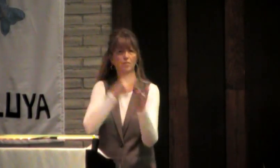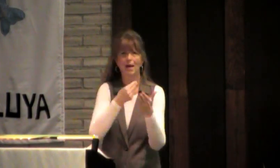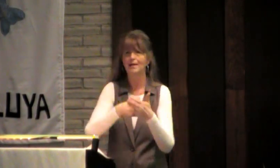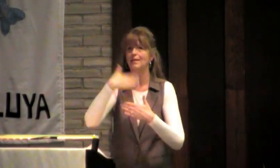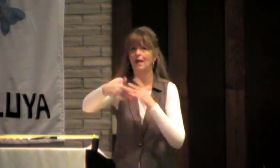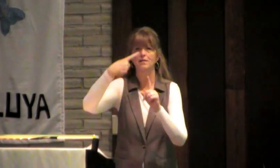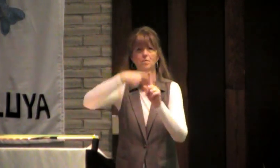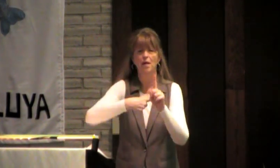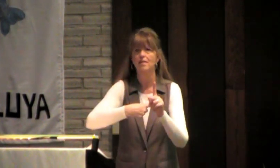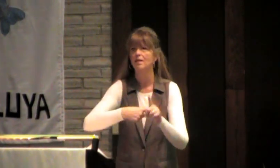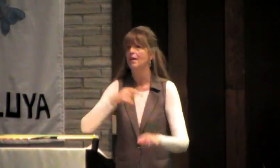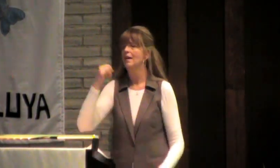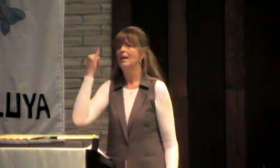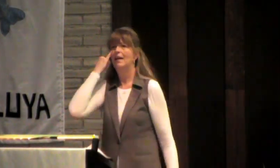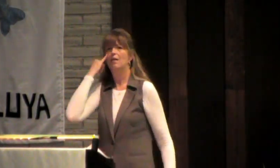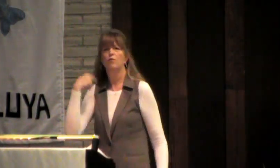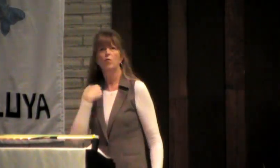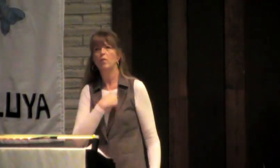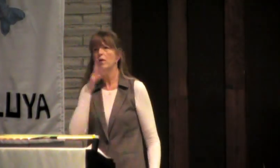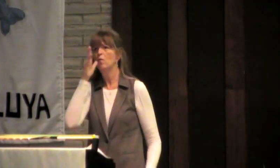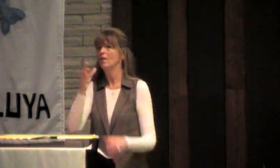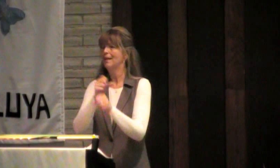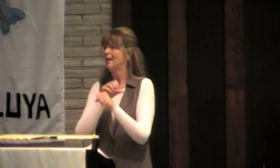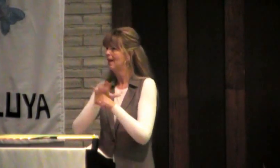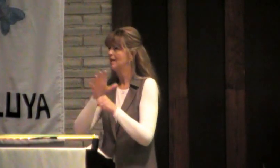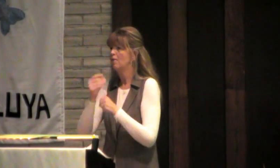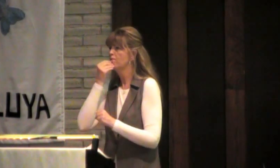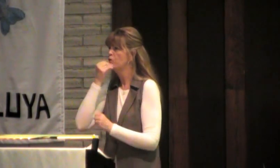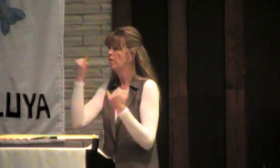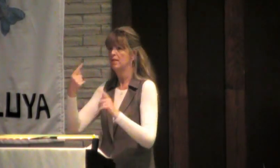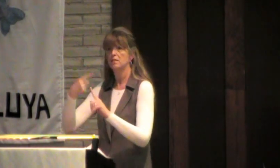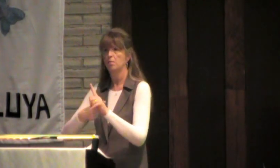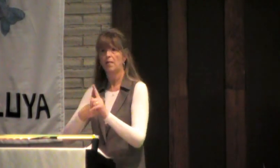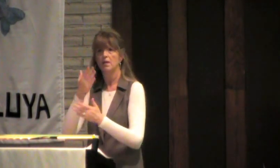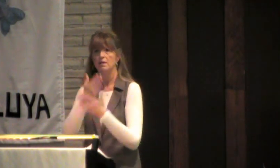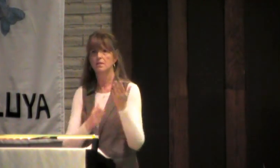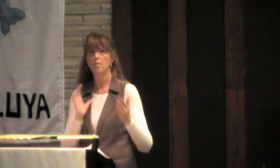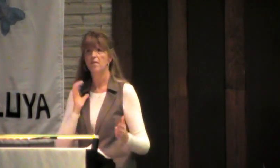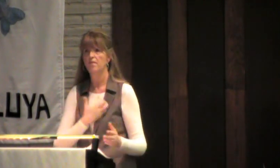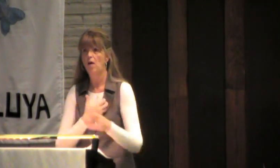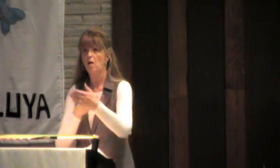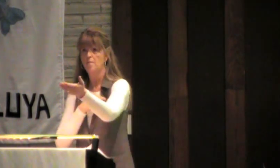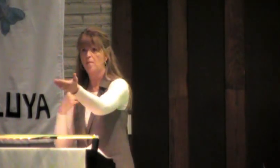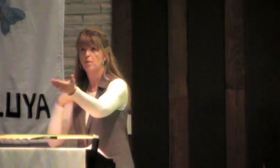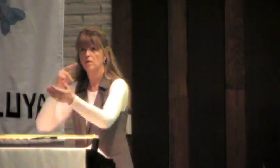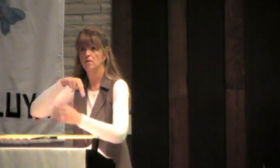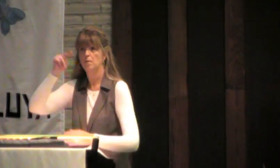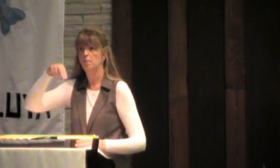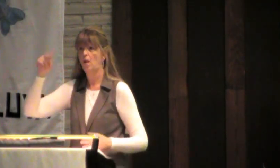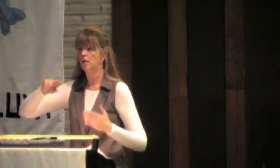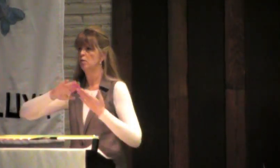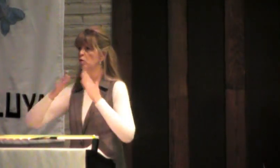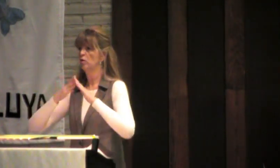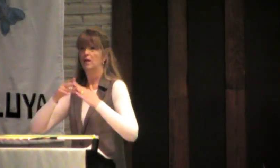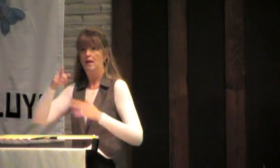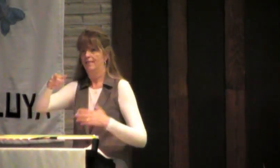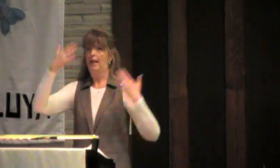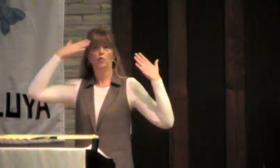we have enough money for next month, or if we're going to get enough food for this month, or, you know, like